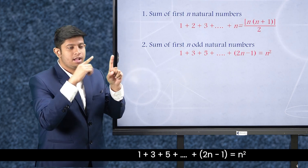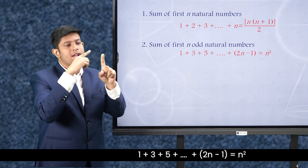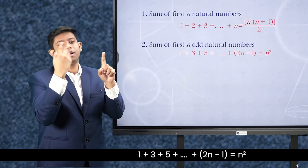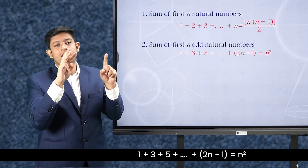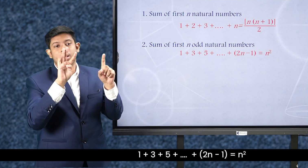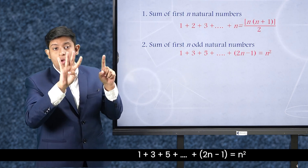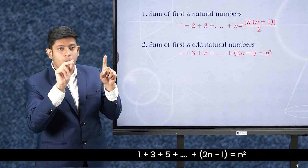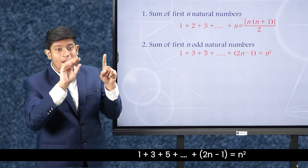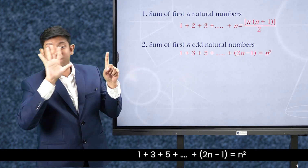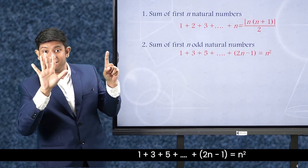n square.